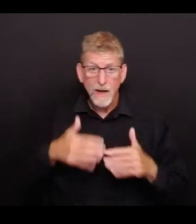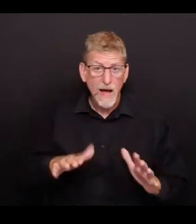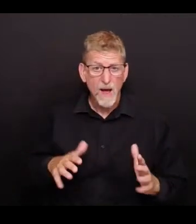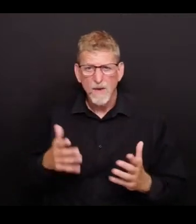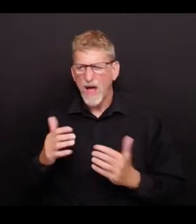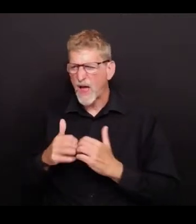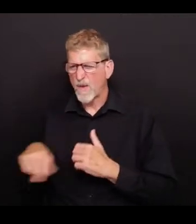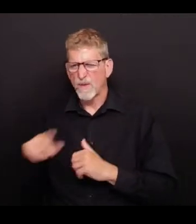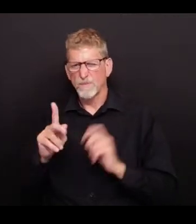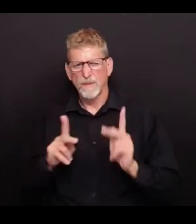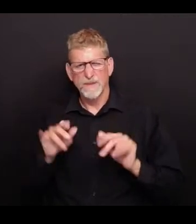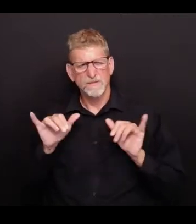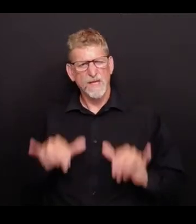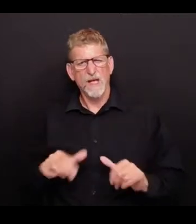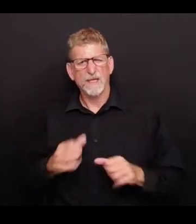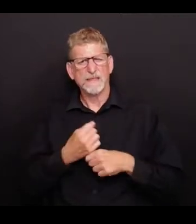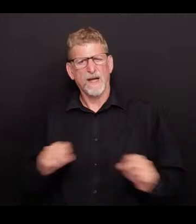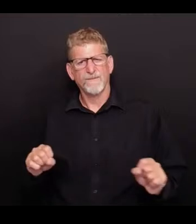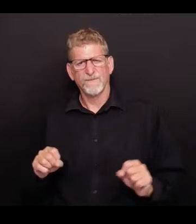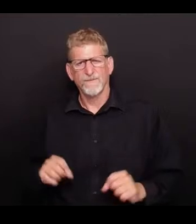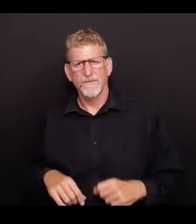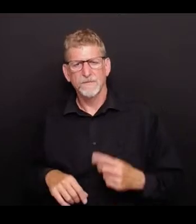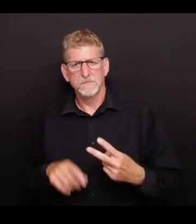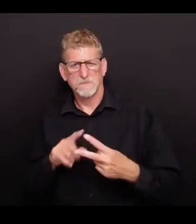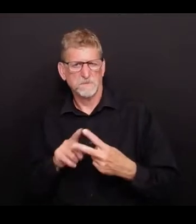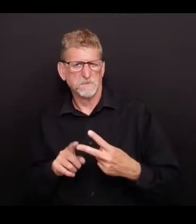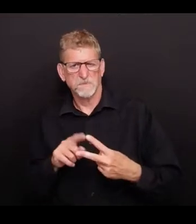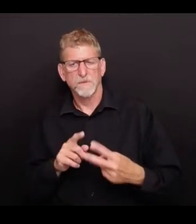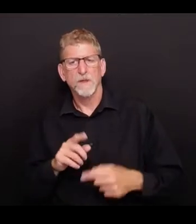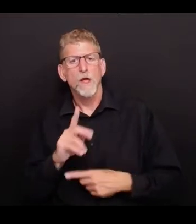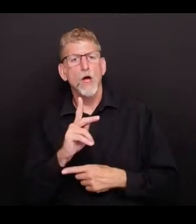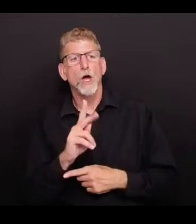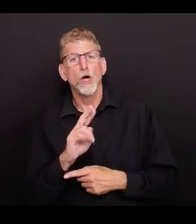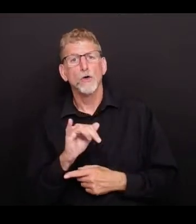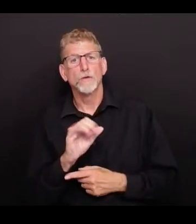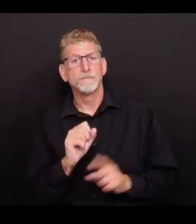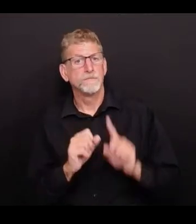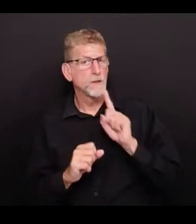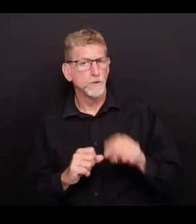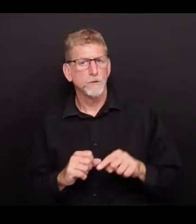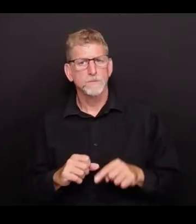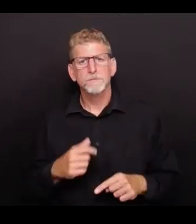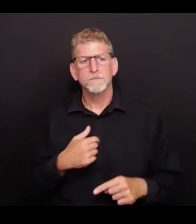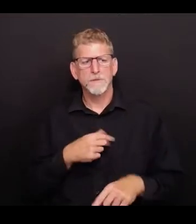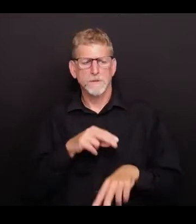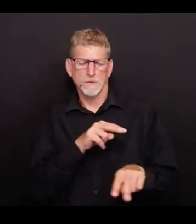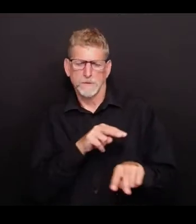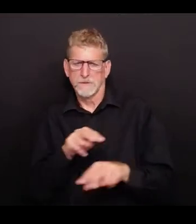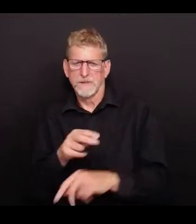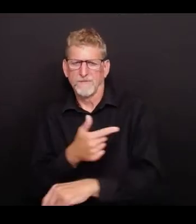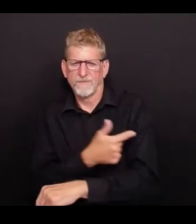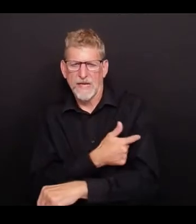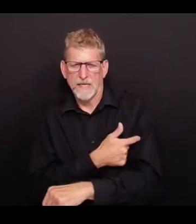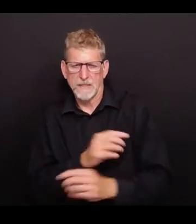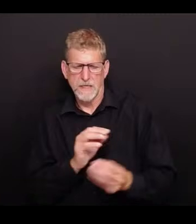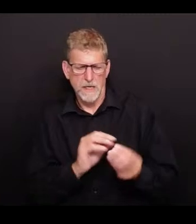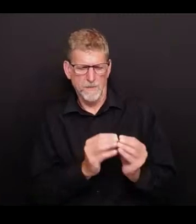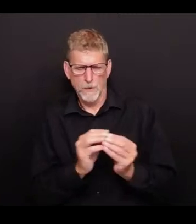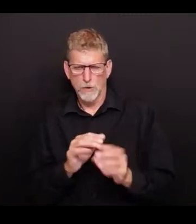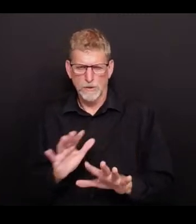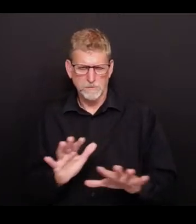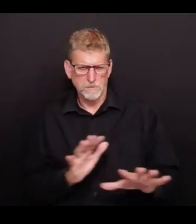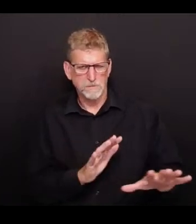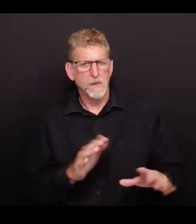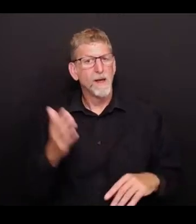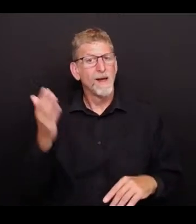safe. Thank you. Sure. So when we look at vaccination, yes, we've